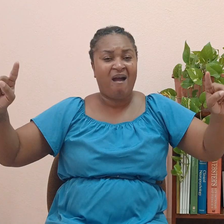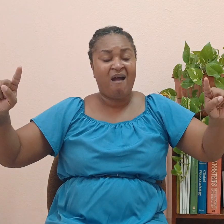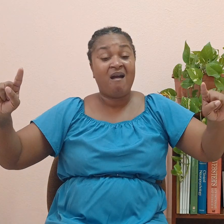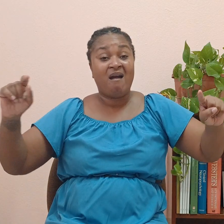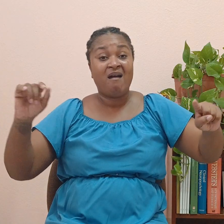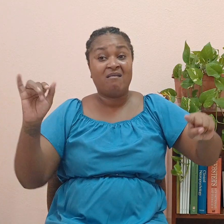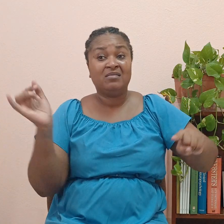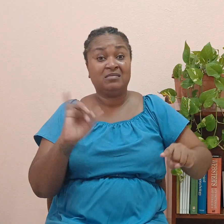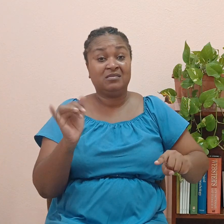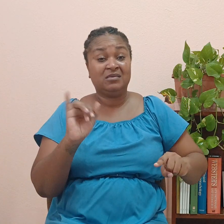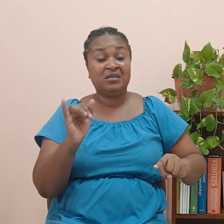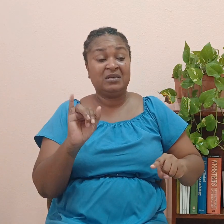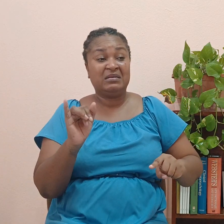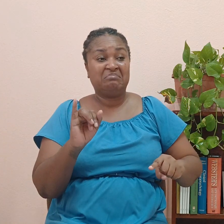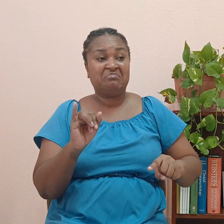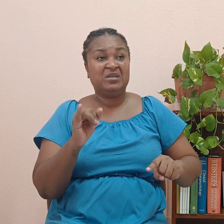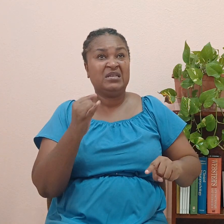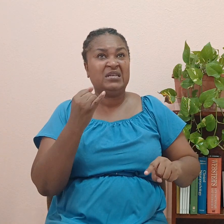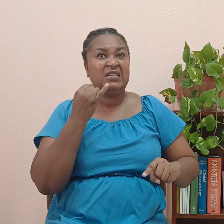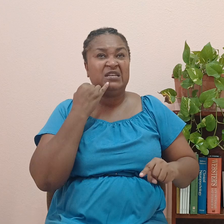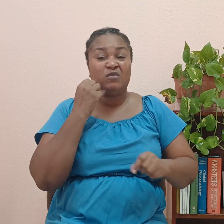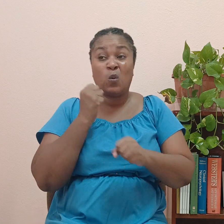were working for God Himself.